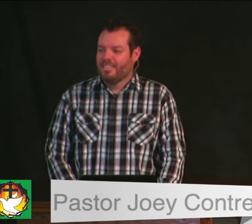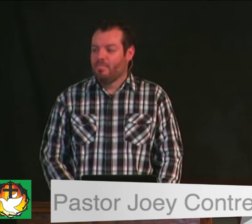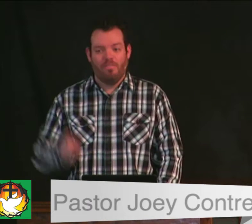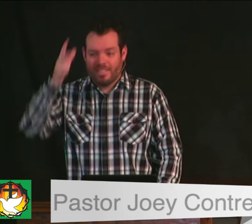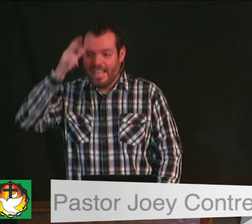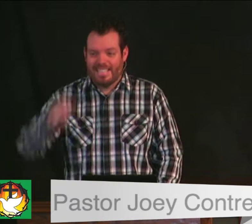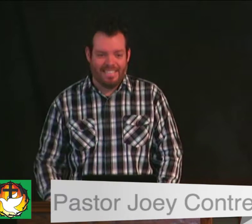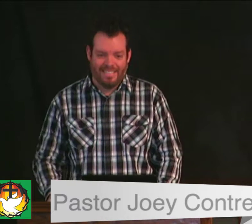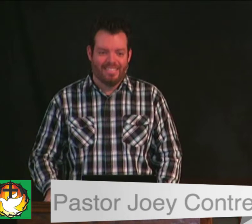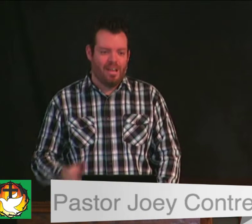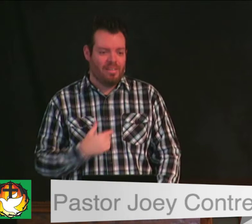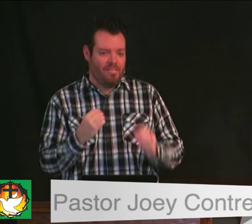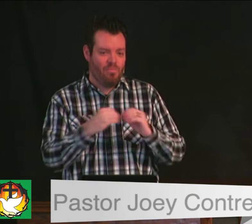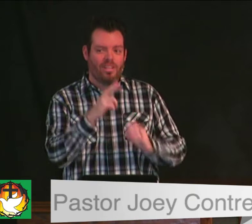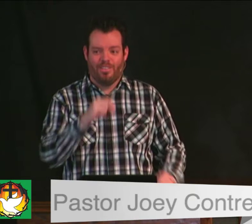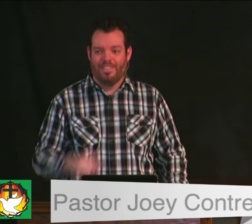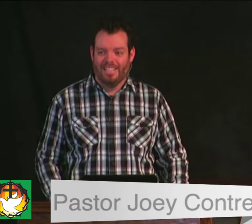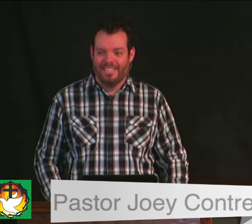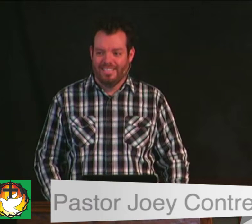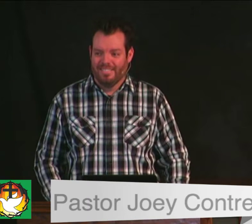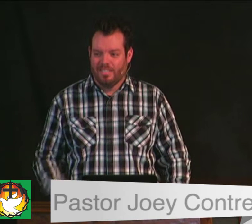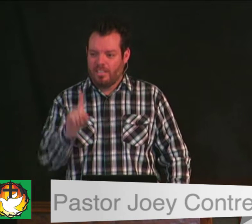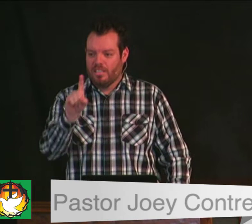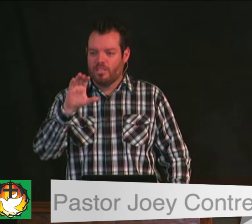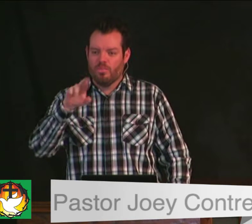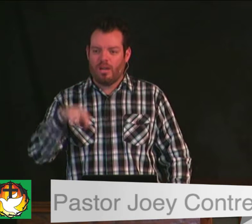But for Satan, I'm going to have more than 30 by the 100 rounders.